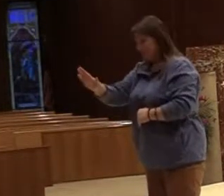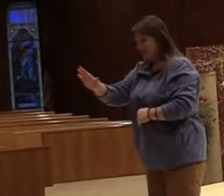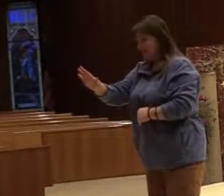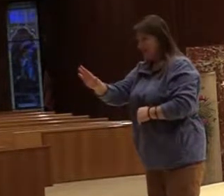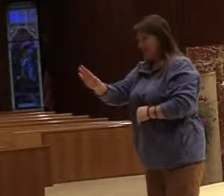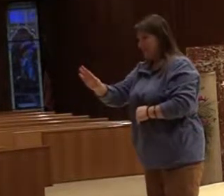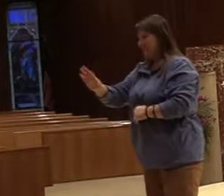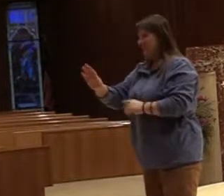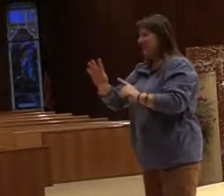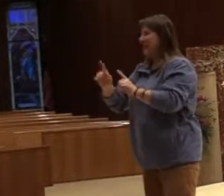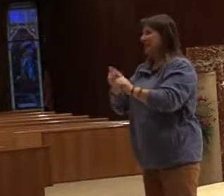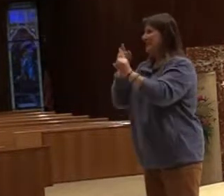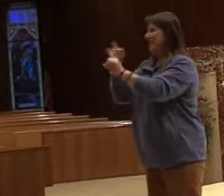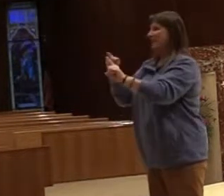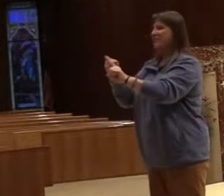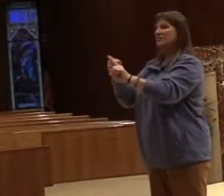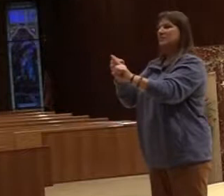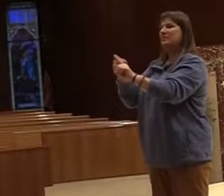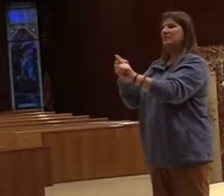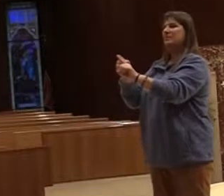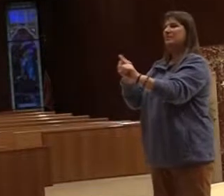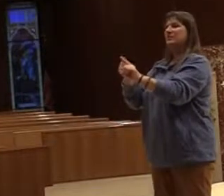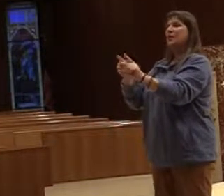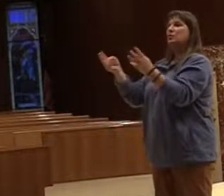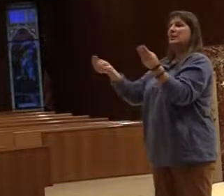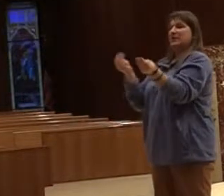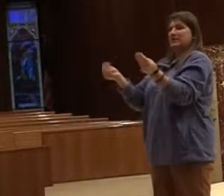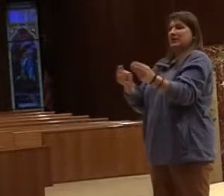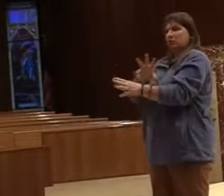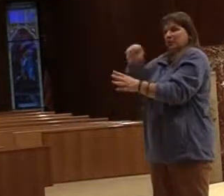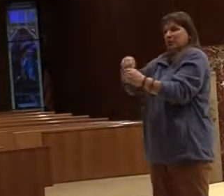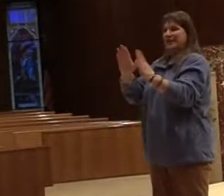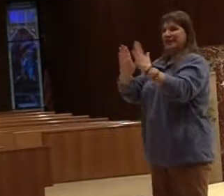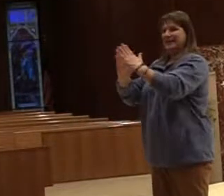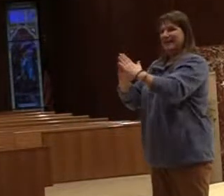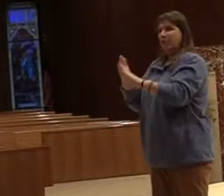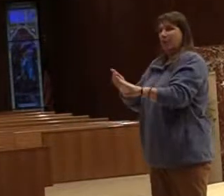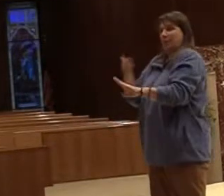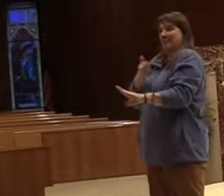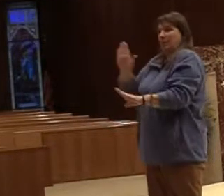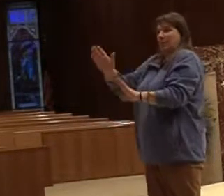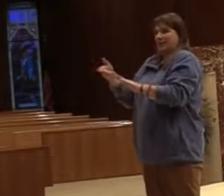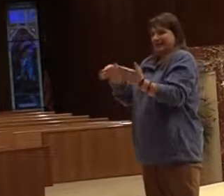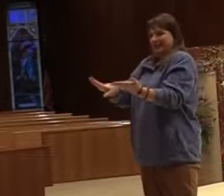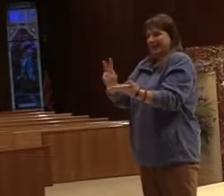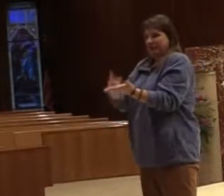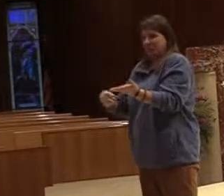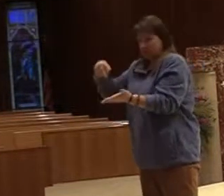Jesus in Jerusalem, right before his death and resurrection, is about to begin.